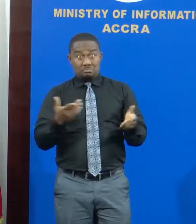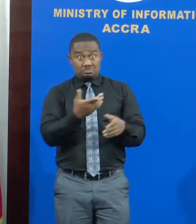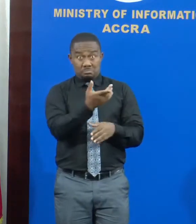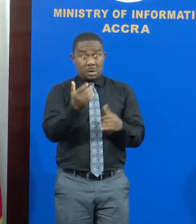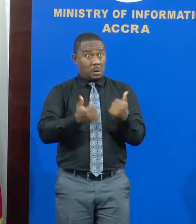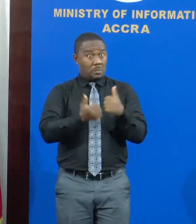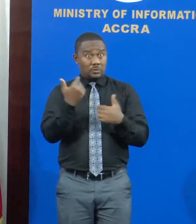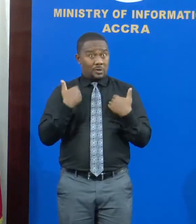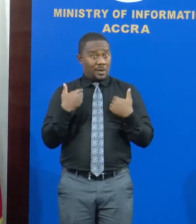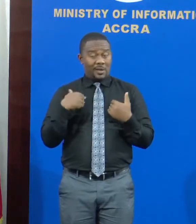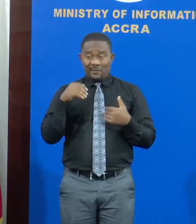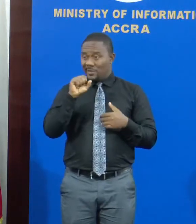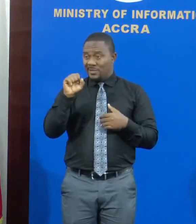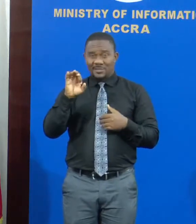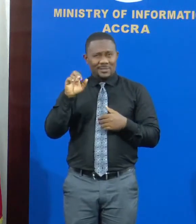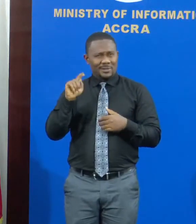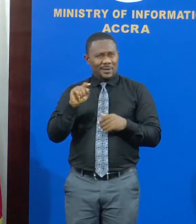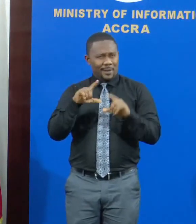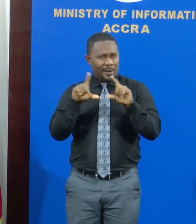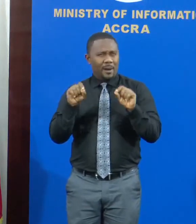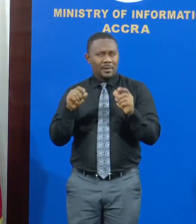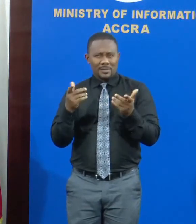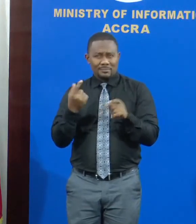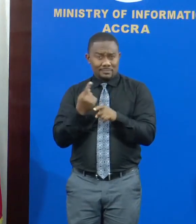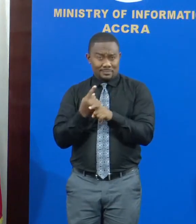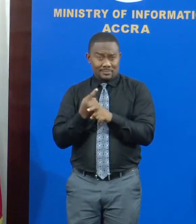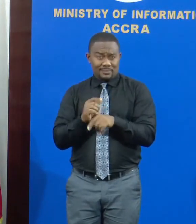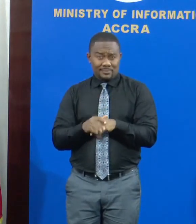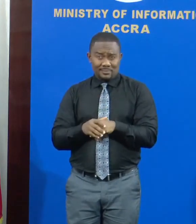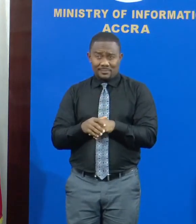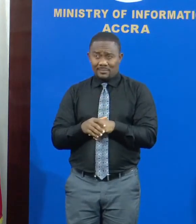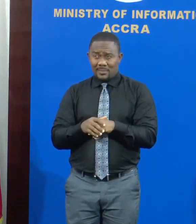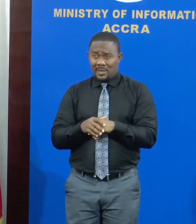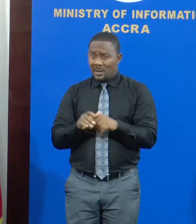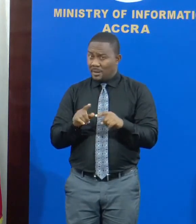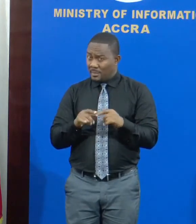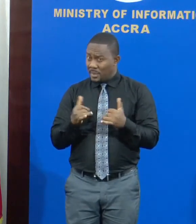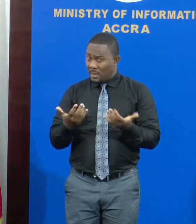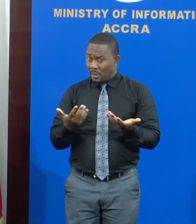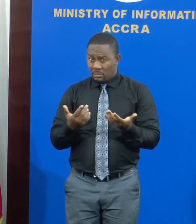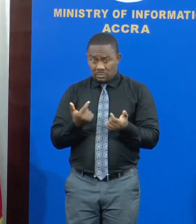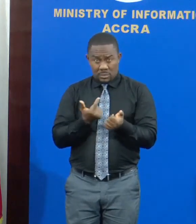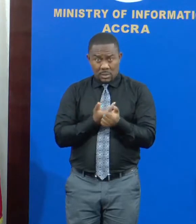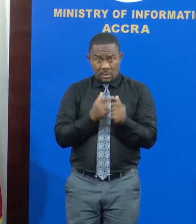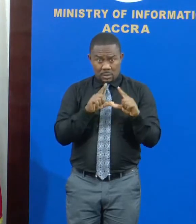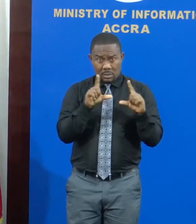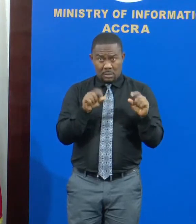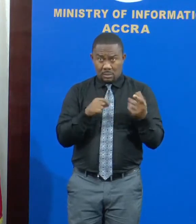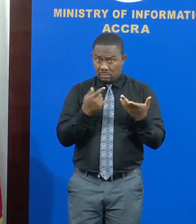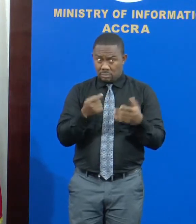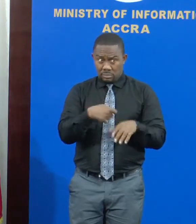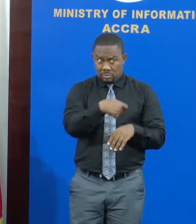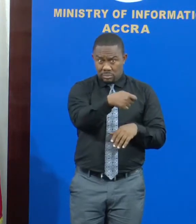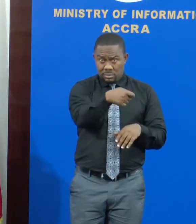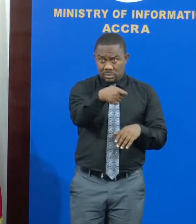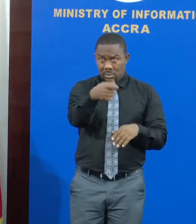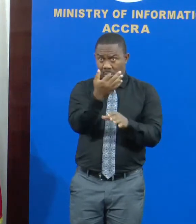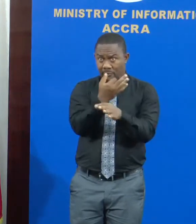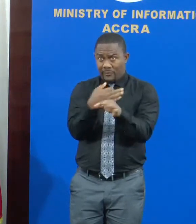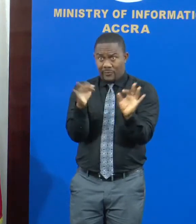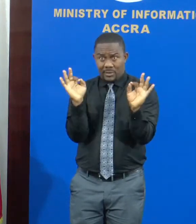card. And now, the Ghana card has been issued to the citizen for